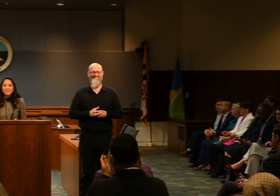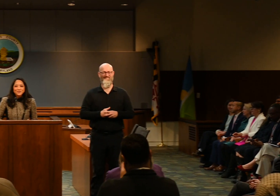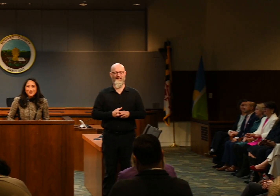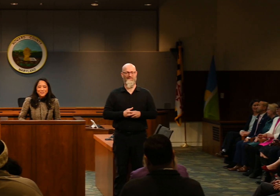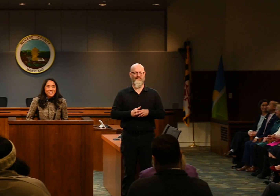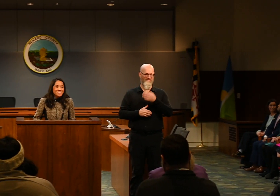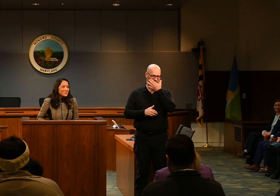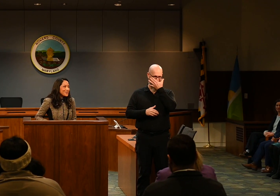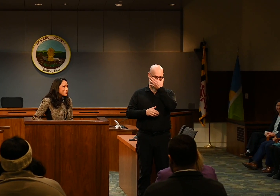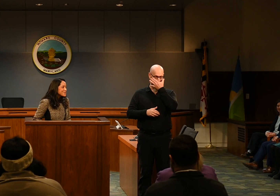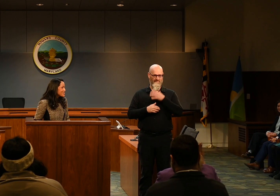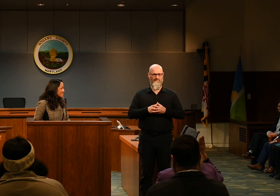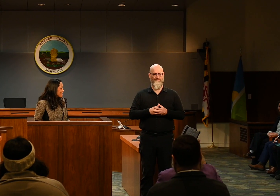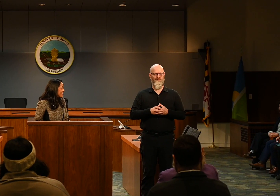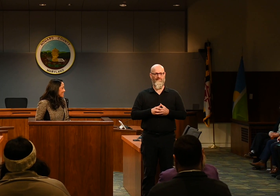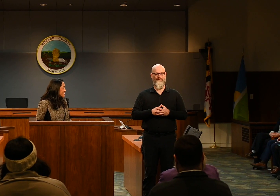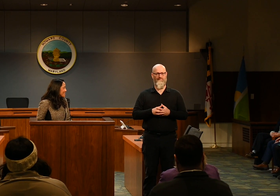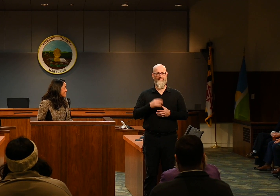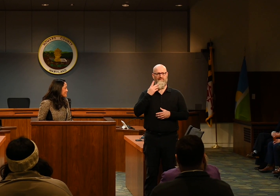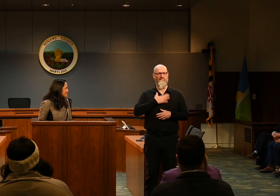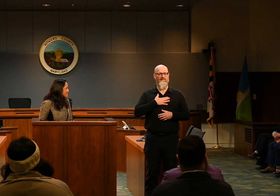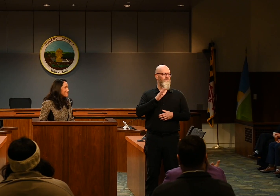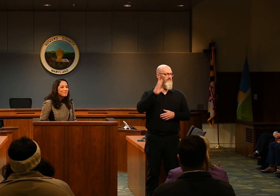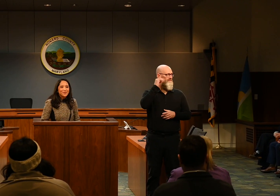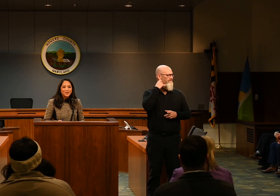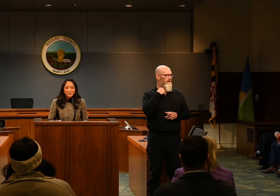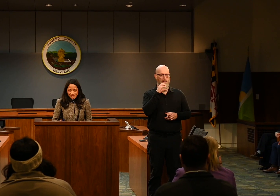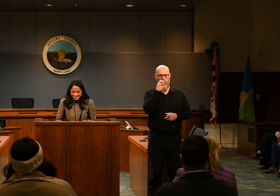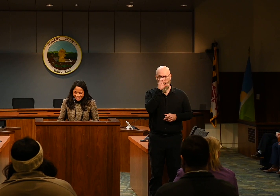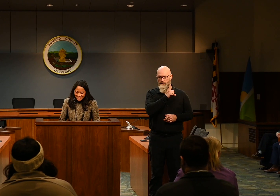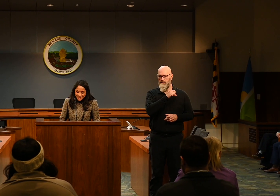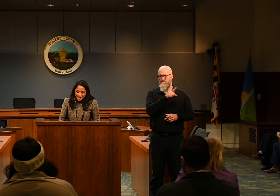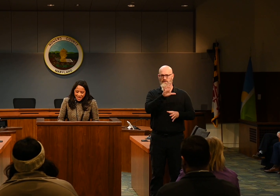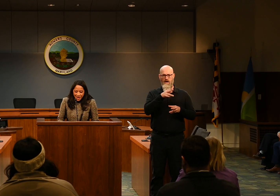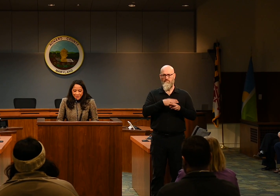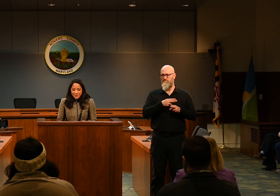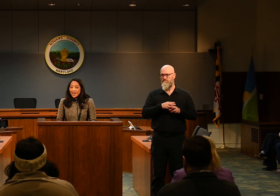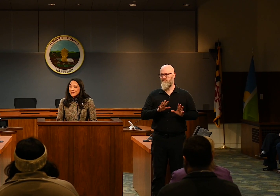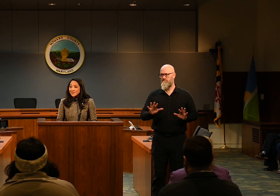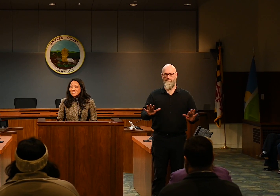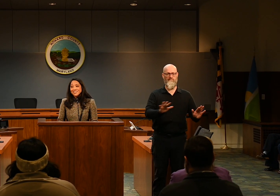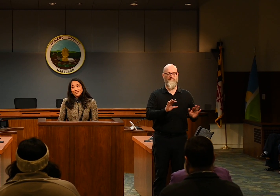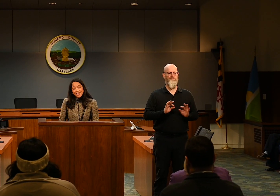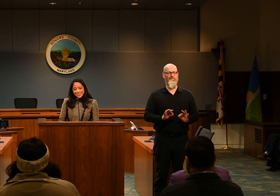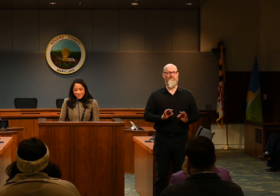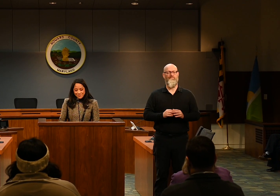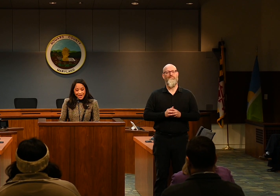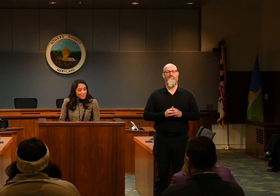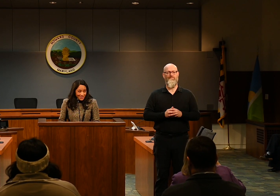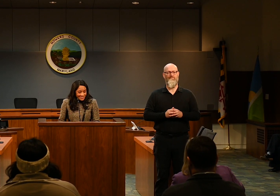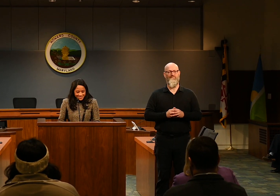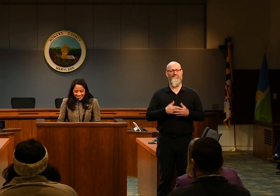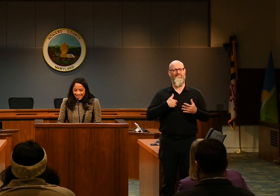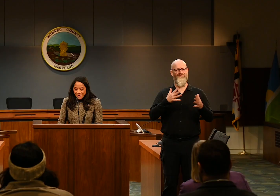And please raise your hand if I was remiss on any other names. Okay, perfect. Now to invite up